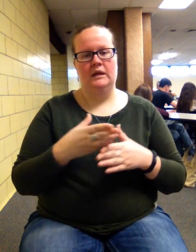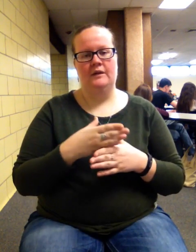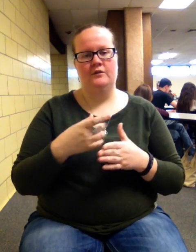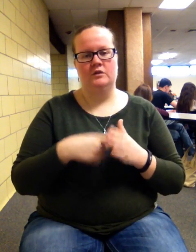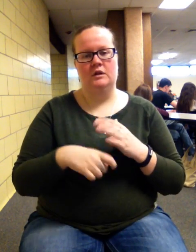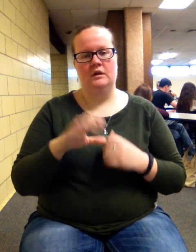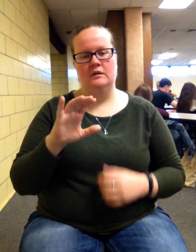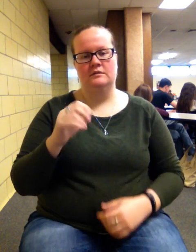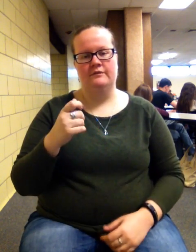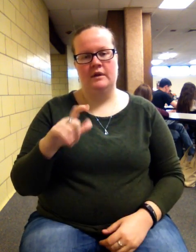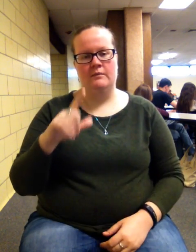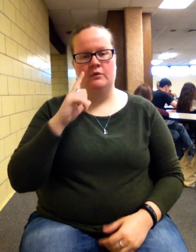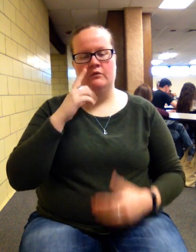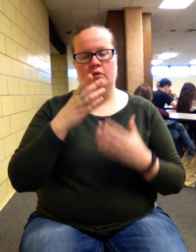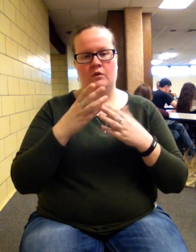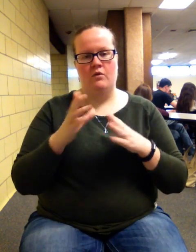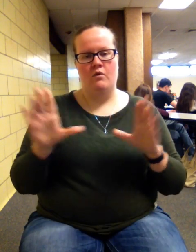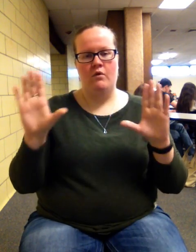the overall company of 11.8%.